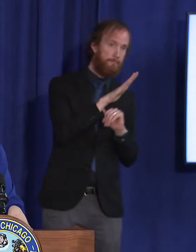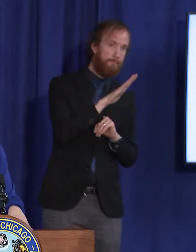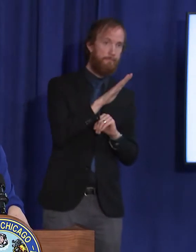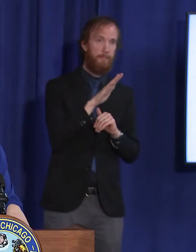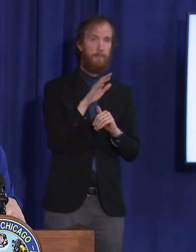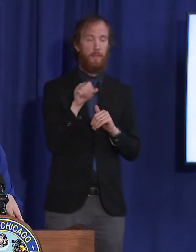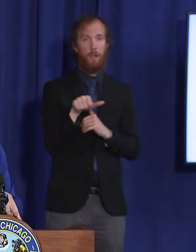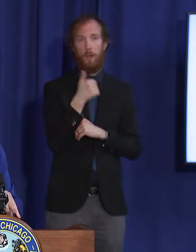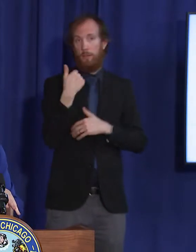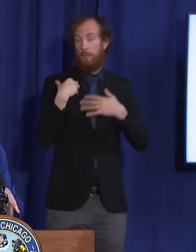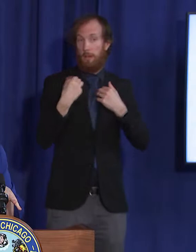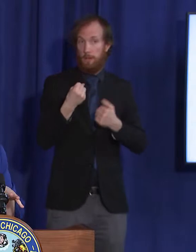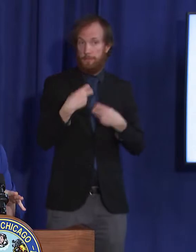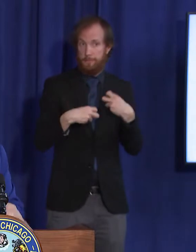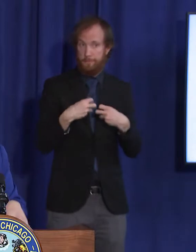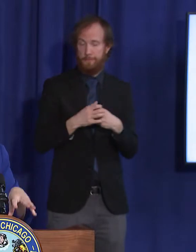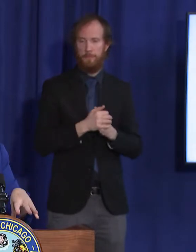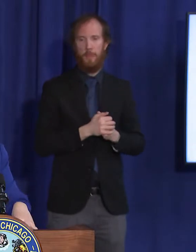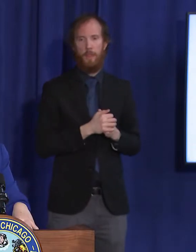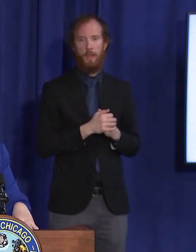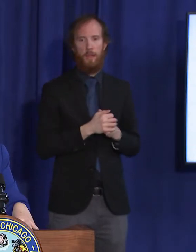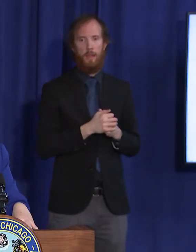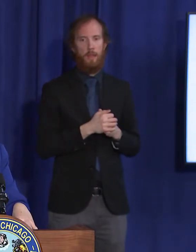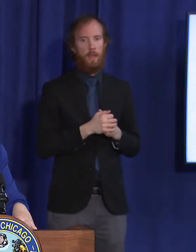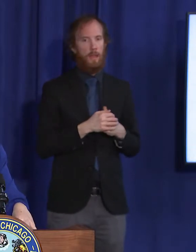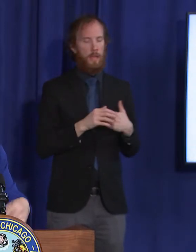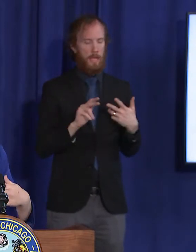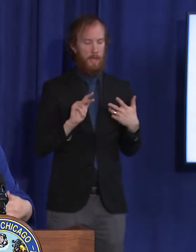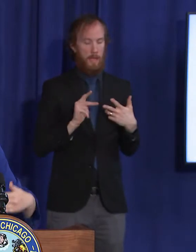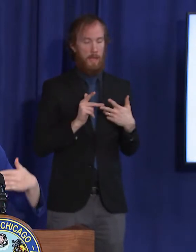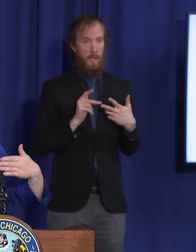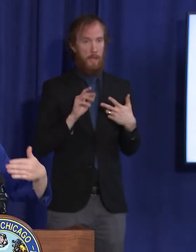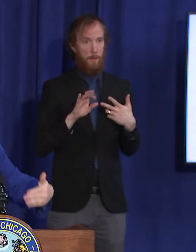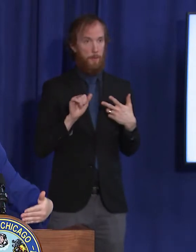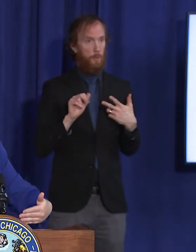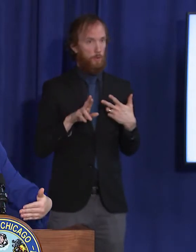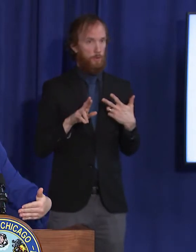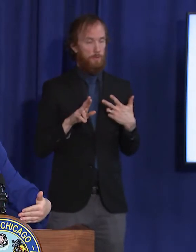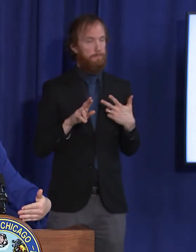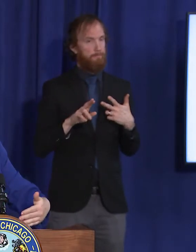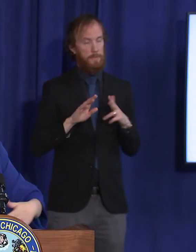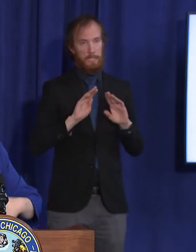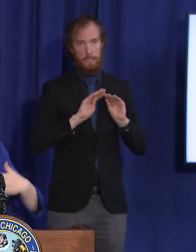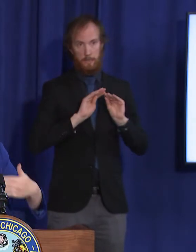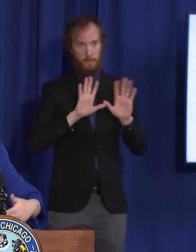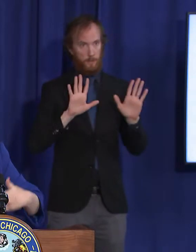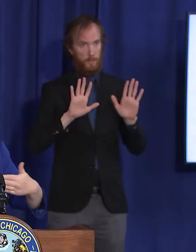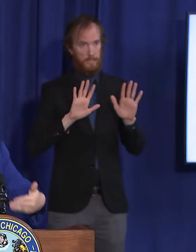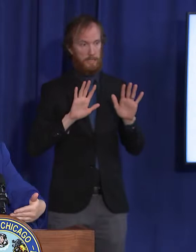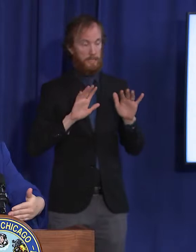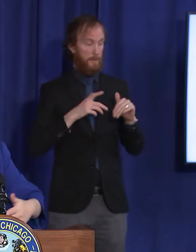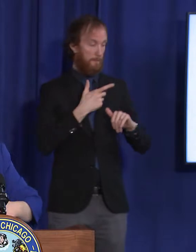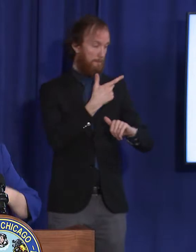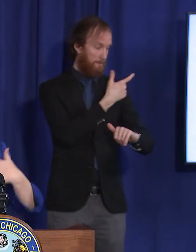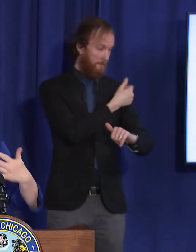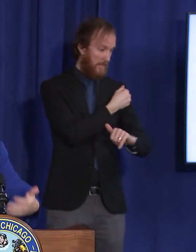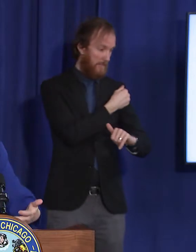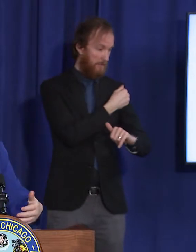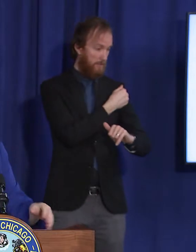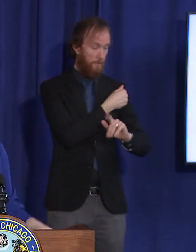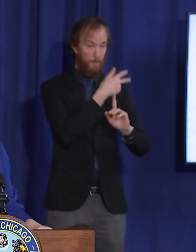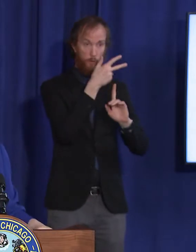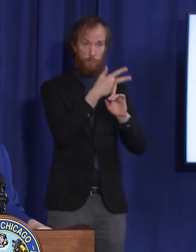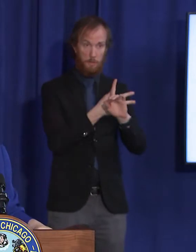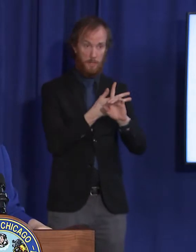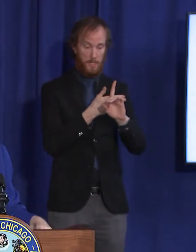conditions, and they very clearly, especially in the first 3 months or so after getting the booster,